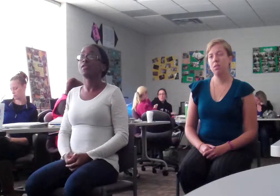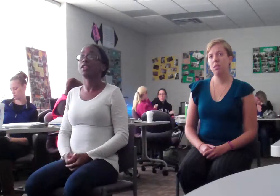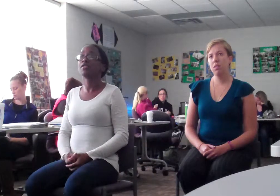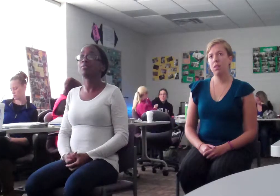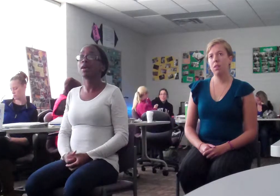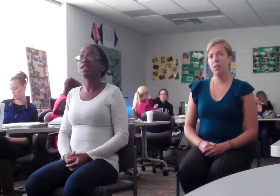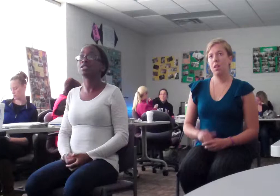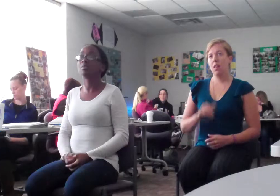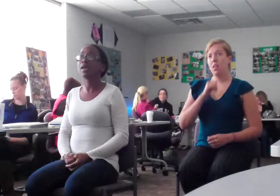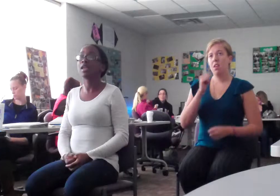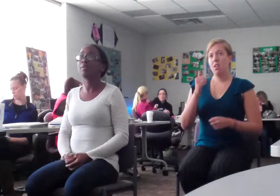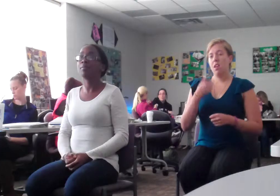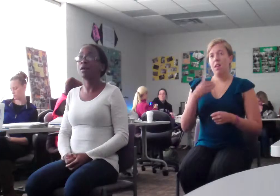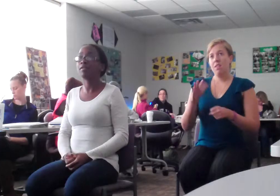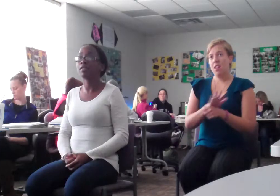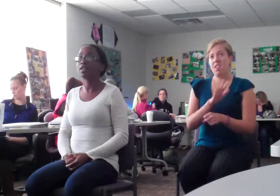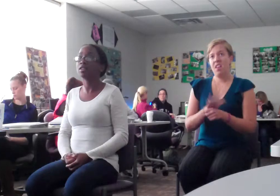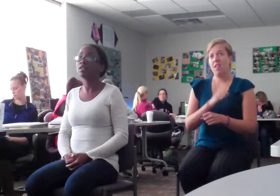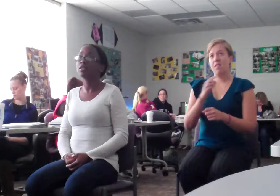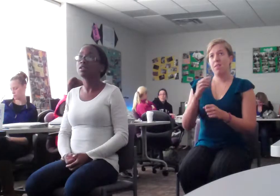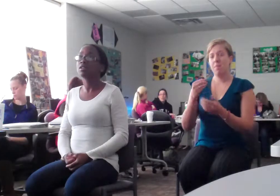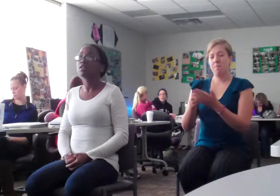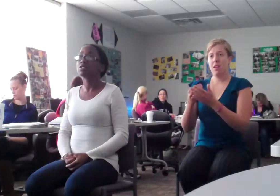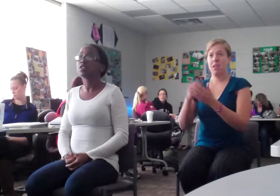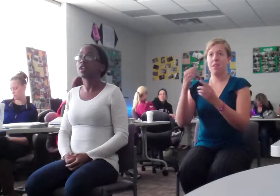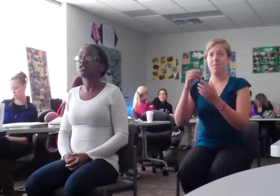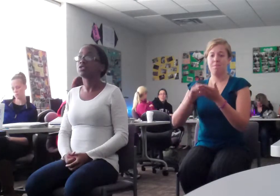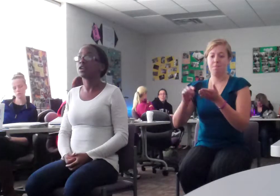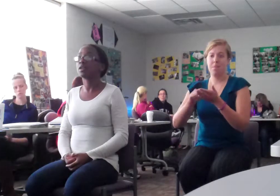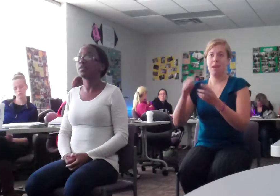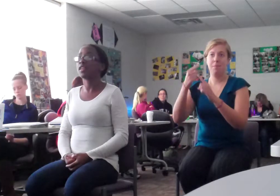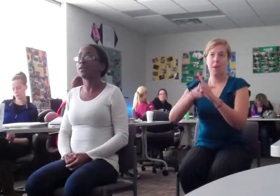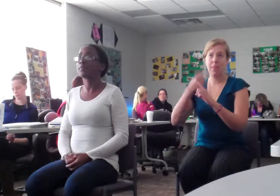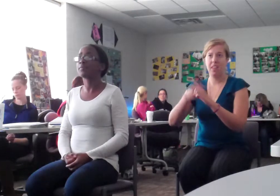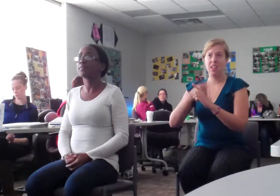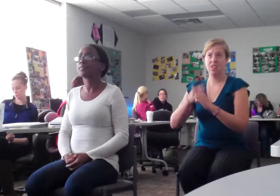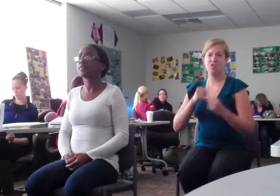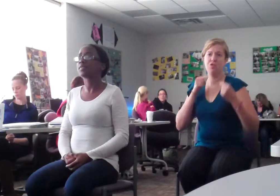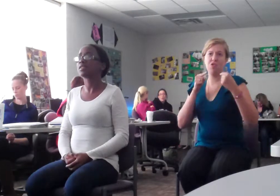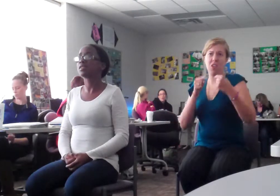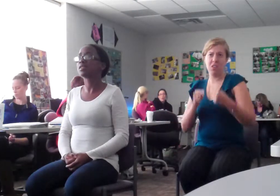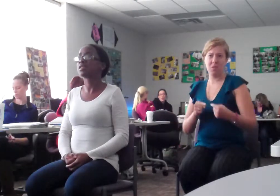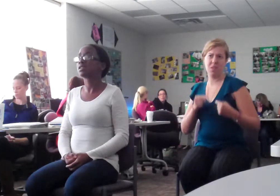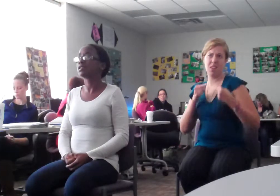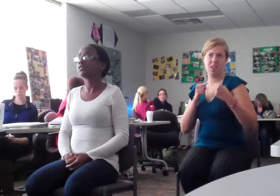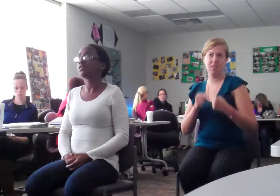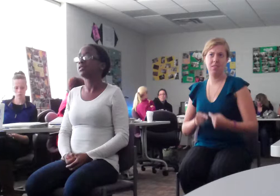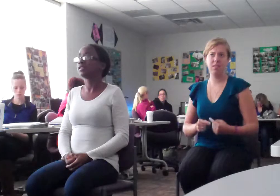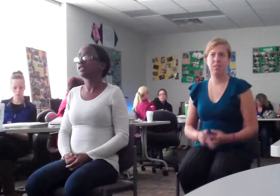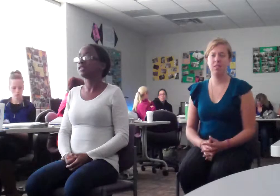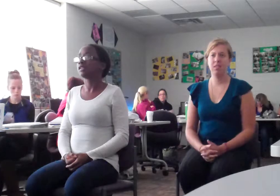They don't have enough money to pay monthly, so they're struggling with that.